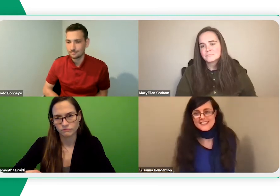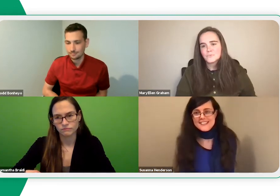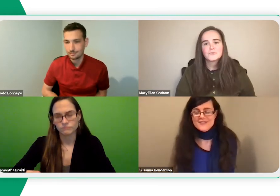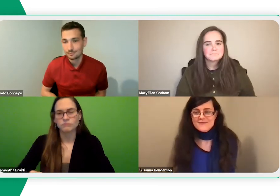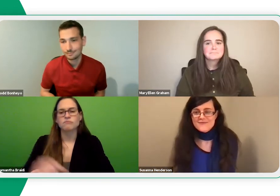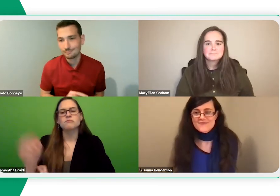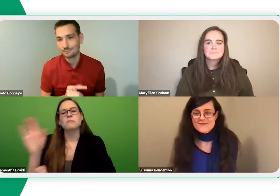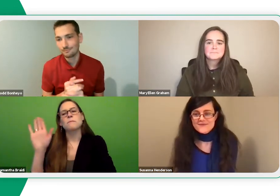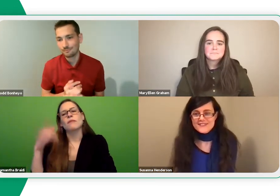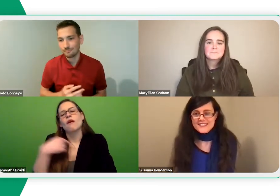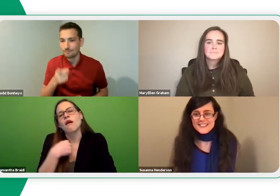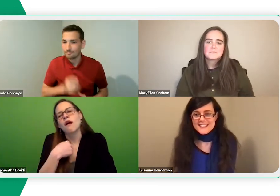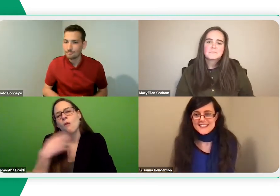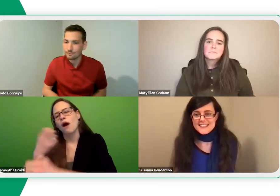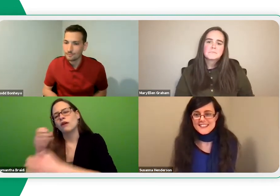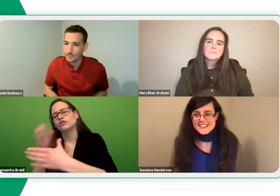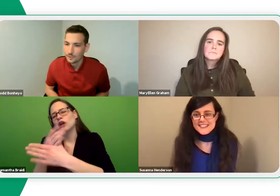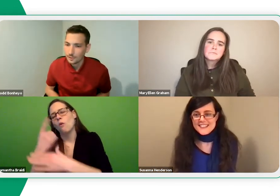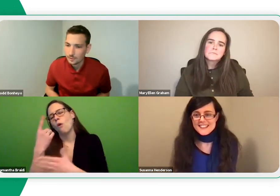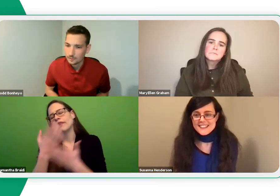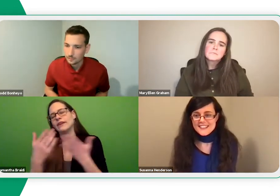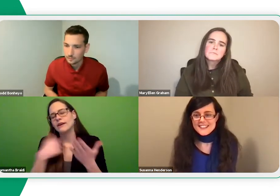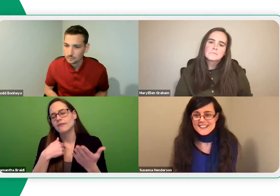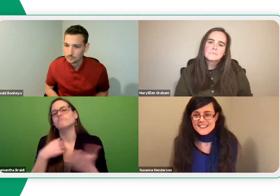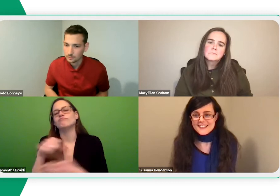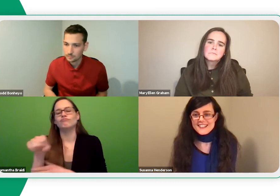formula to use to solve a word problem.